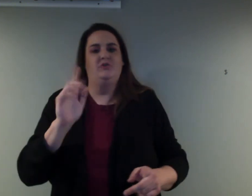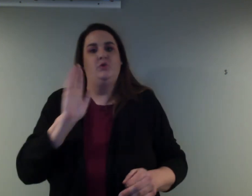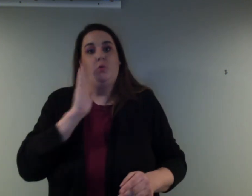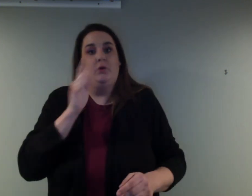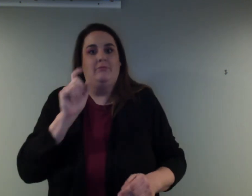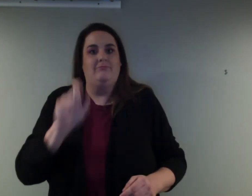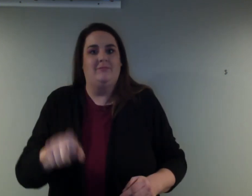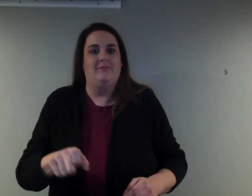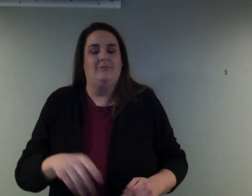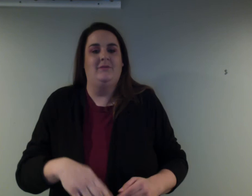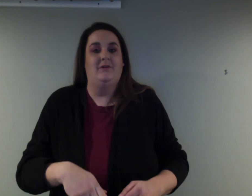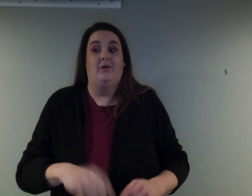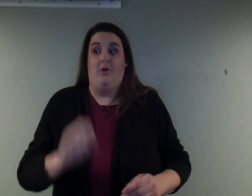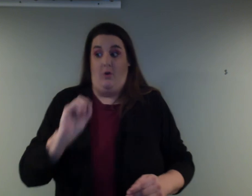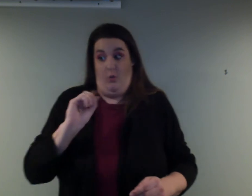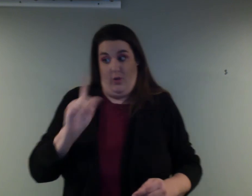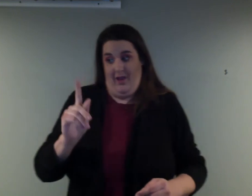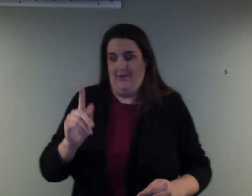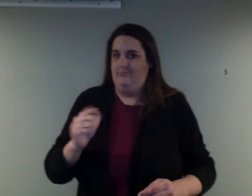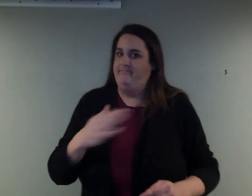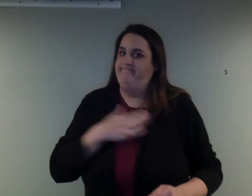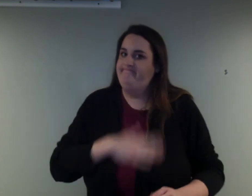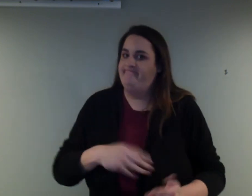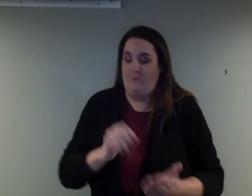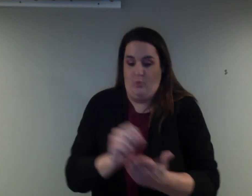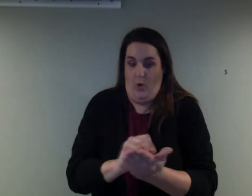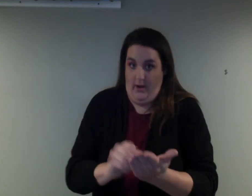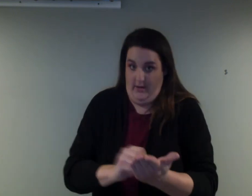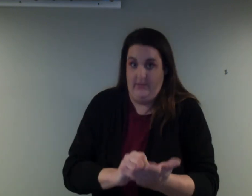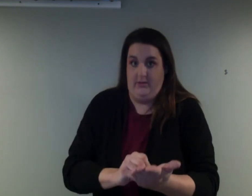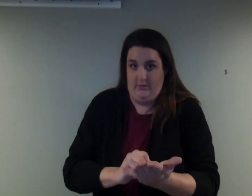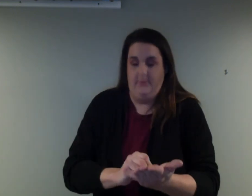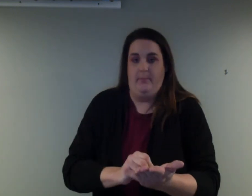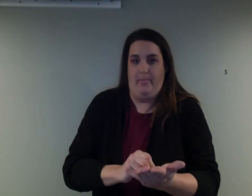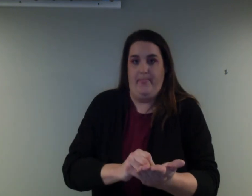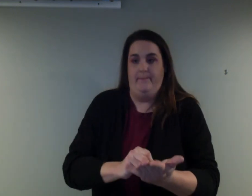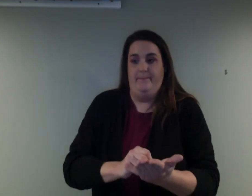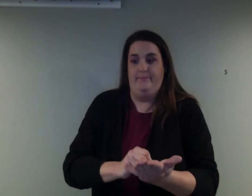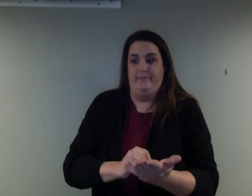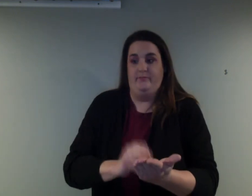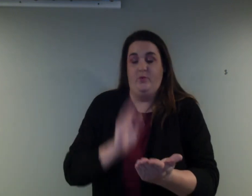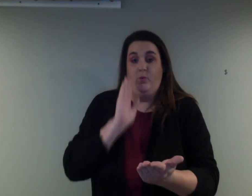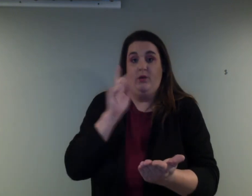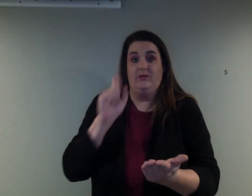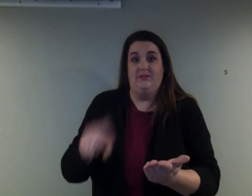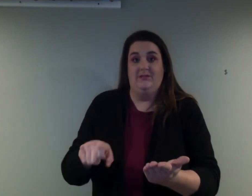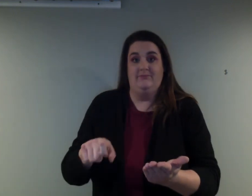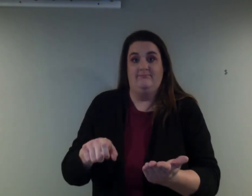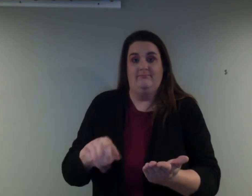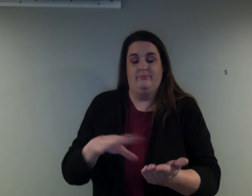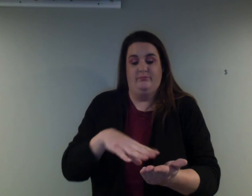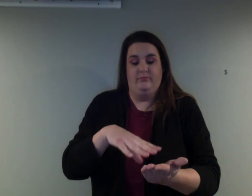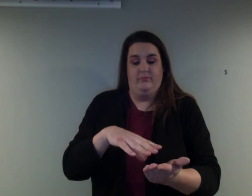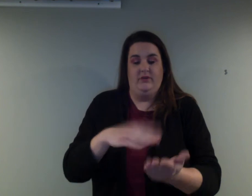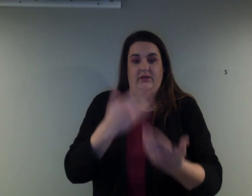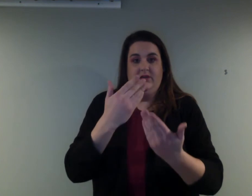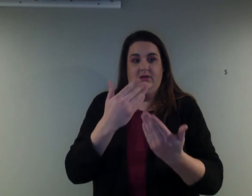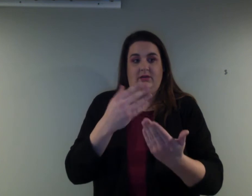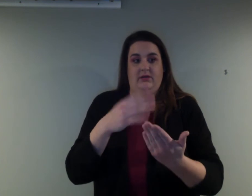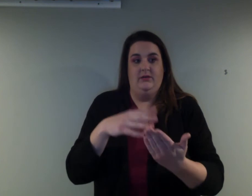Okay, now please write this down, because we'll need this information at the end. The costs